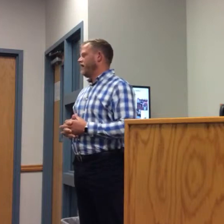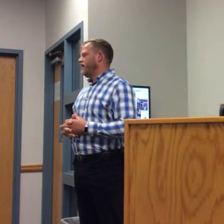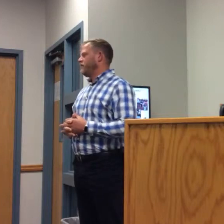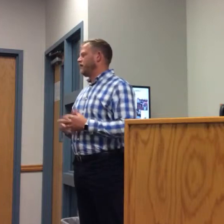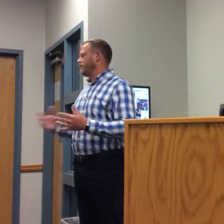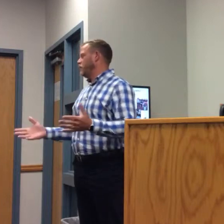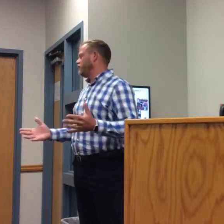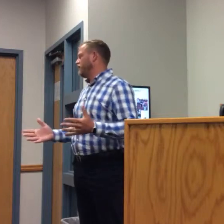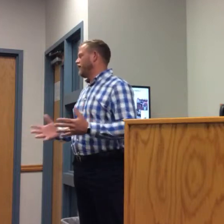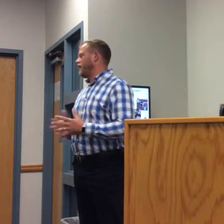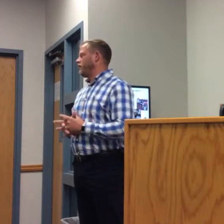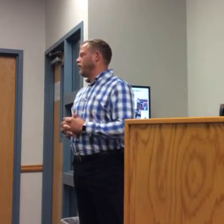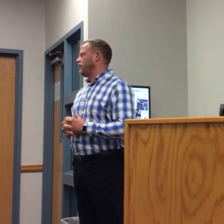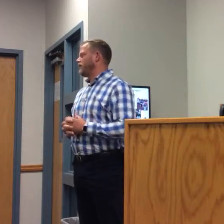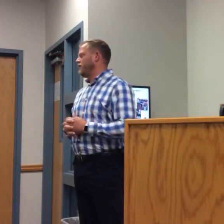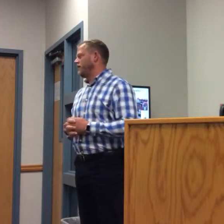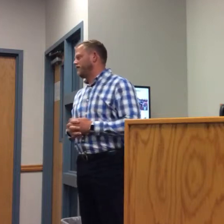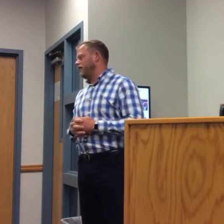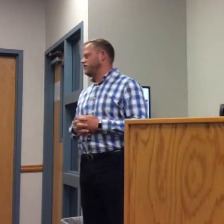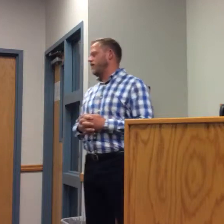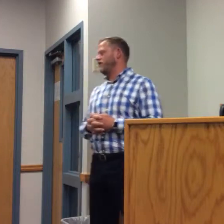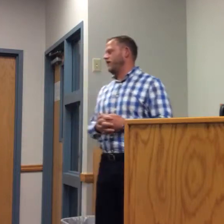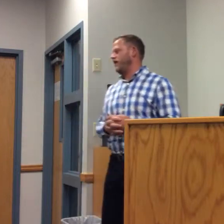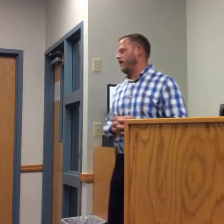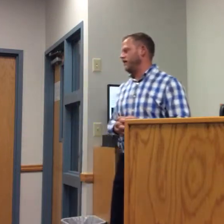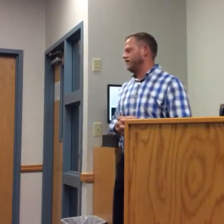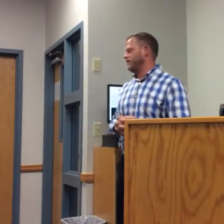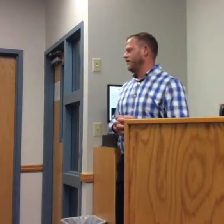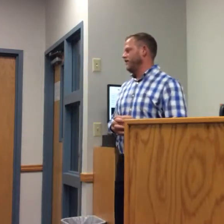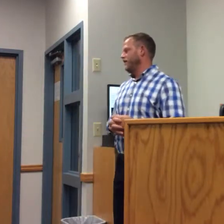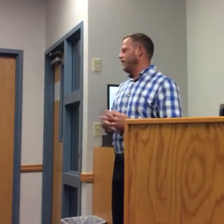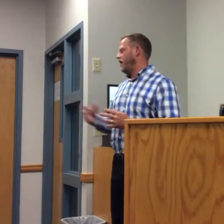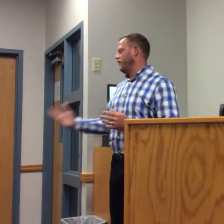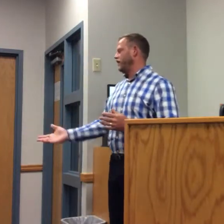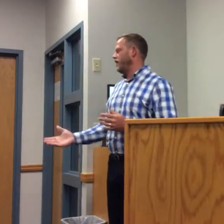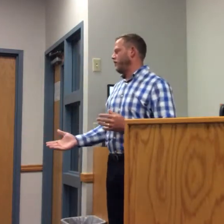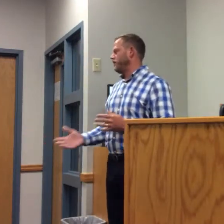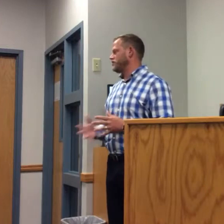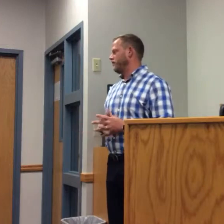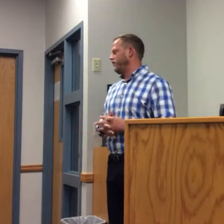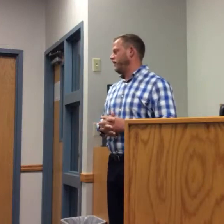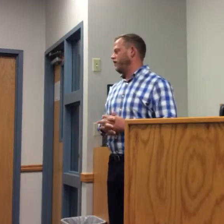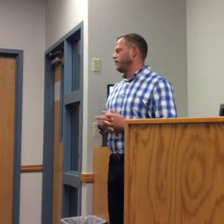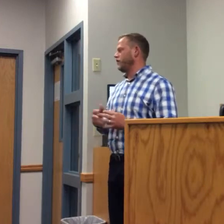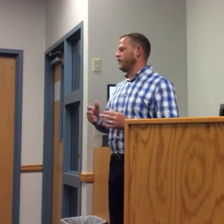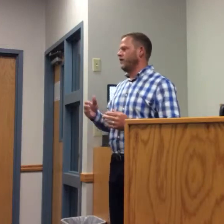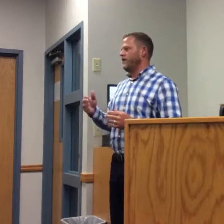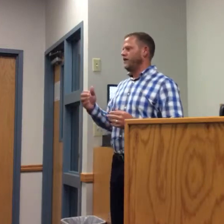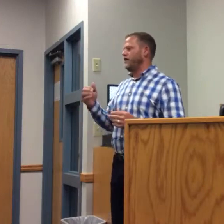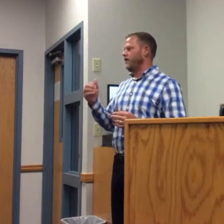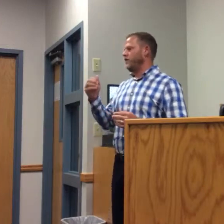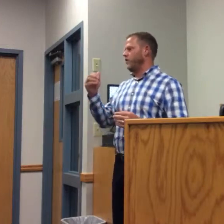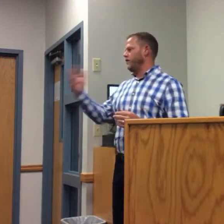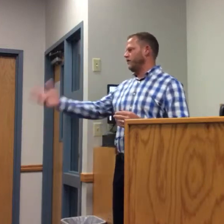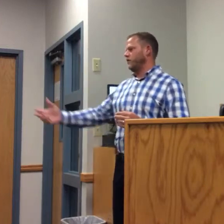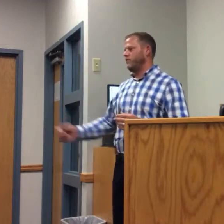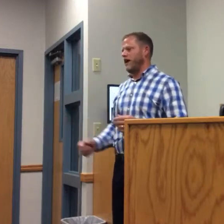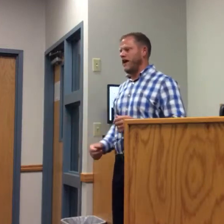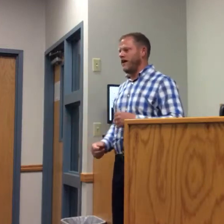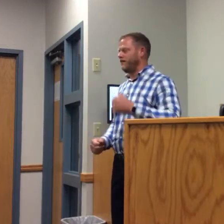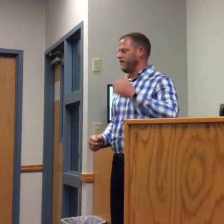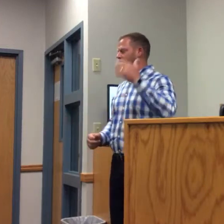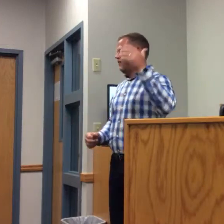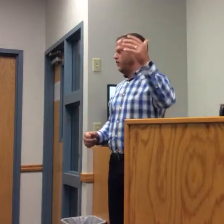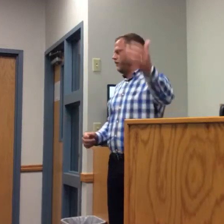together, because most of the time, the only time they see each other is on the competition field, or whether it's